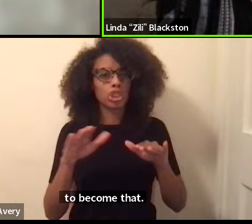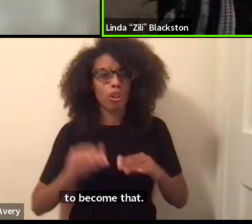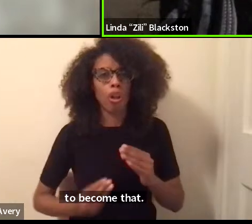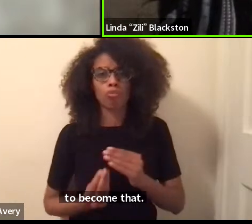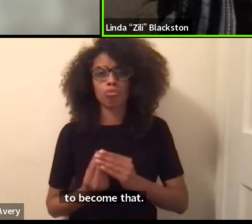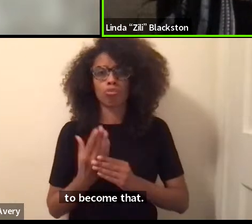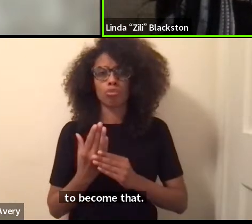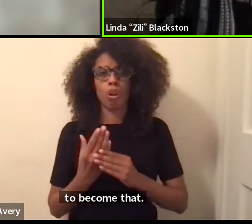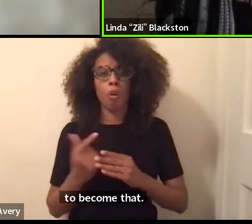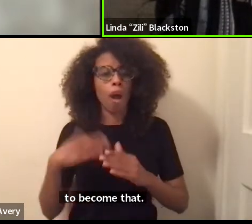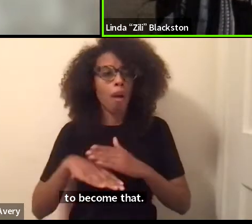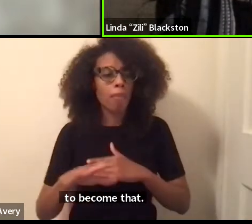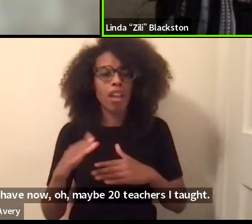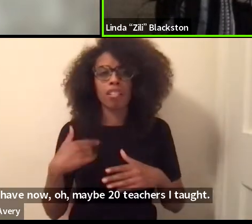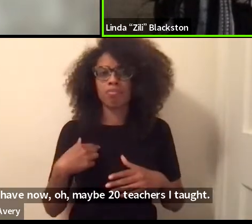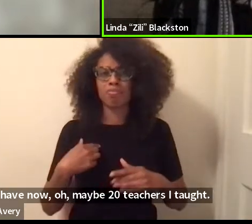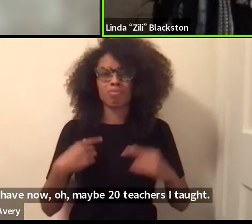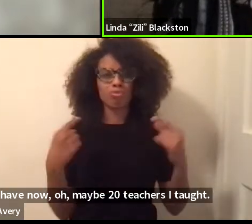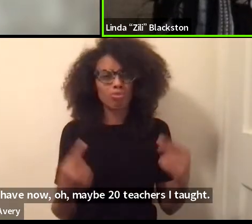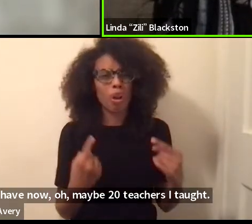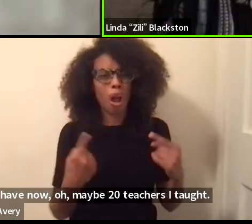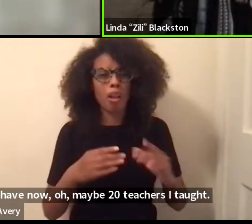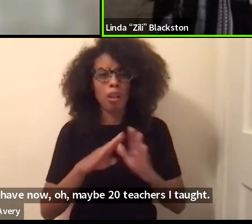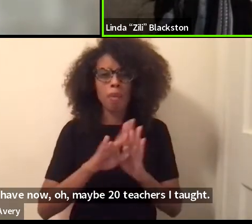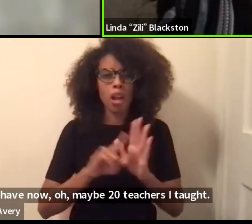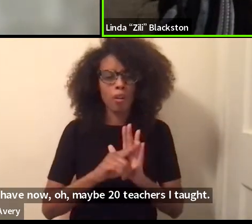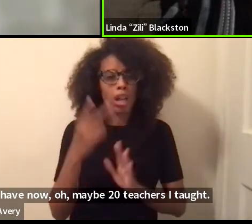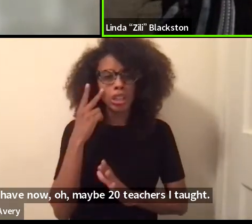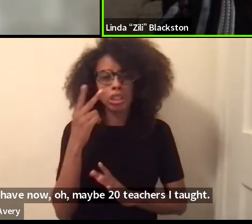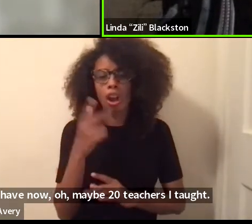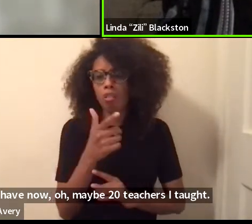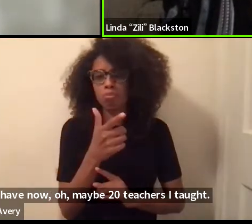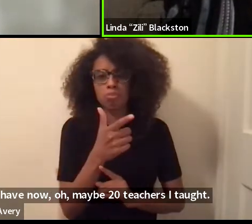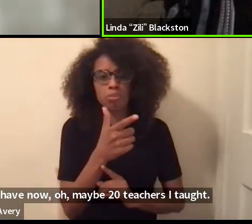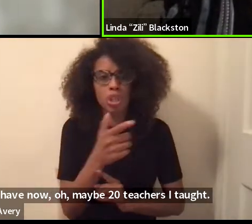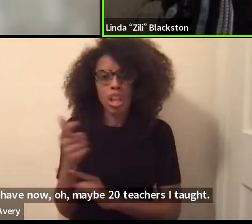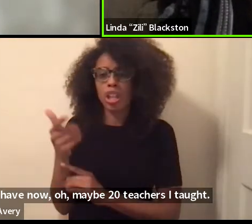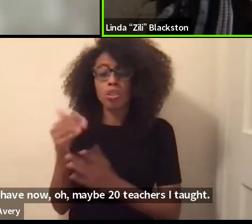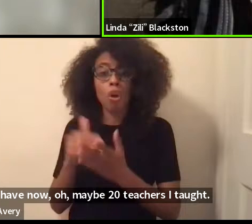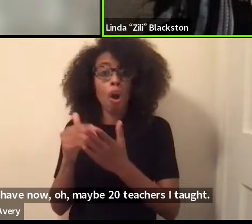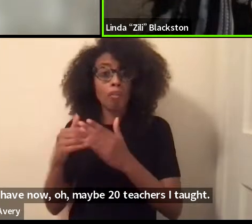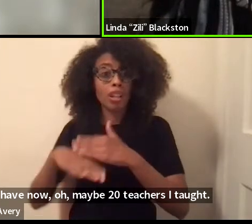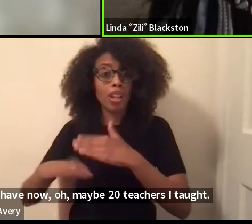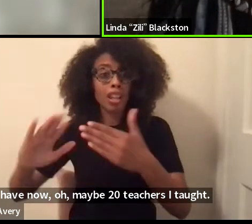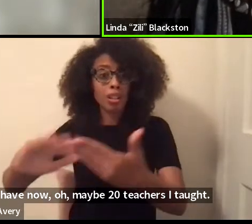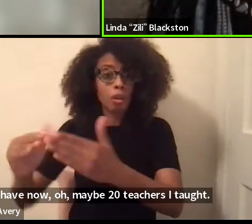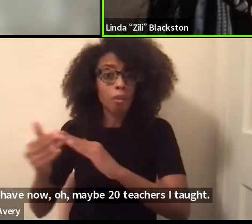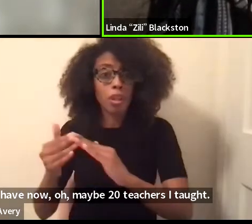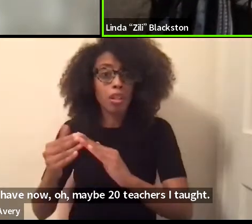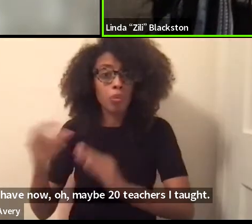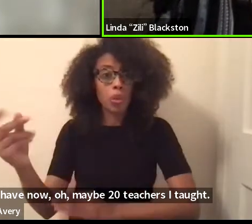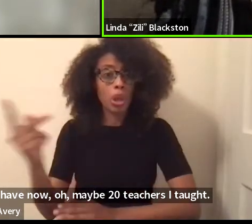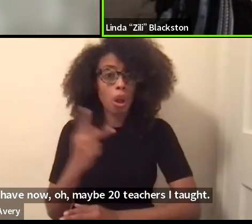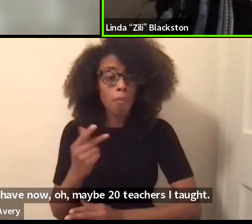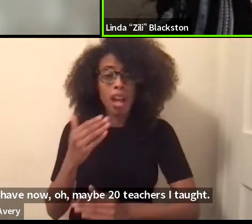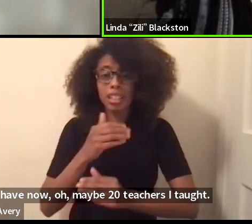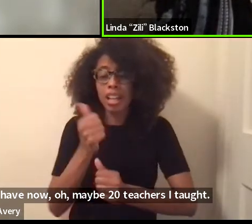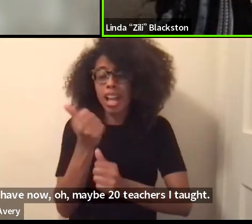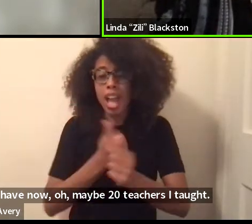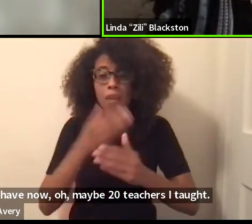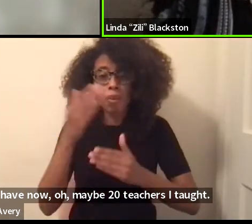murders regularly in the community, okay? We would come back, and every weekend, after a weekend,